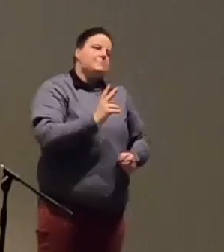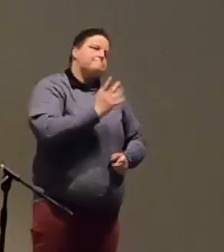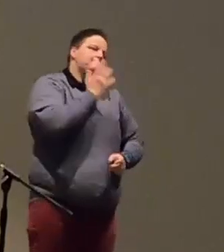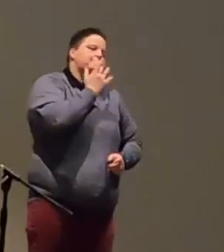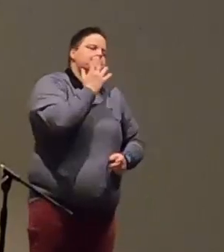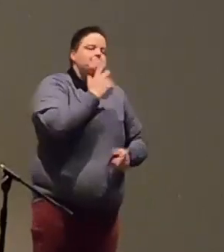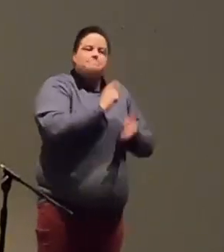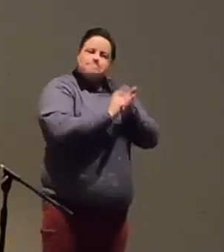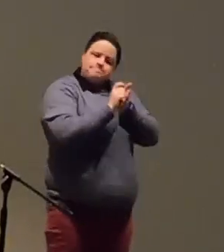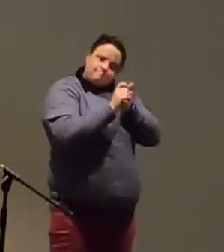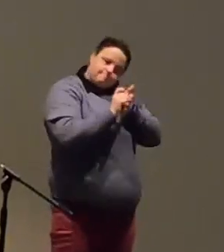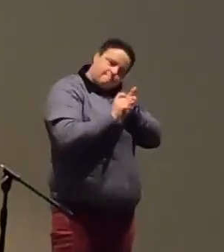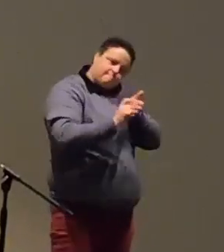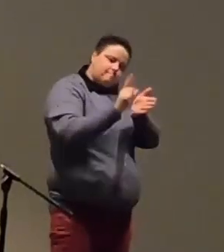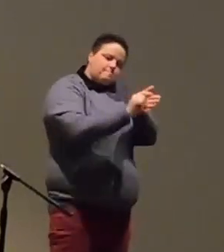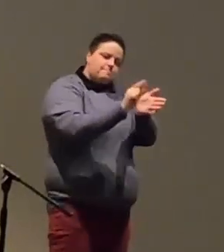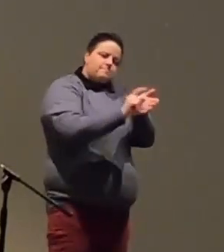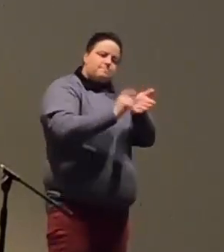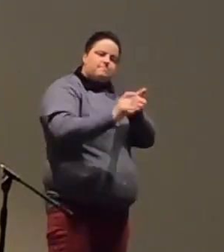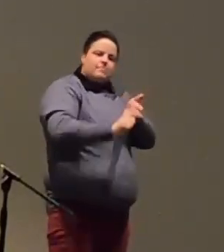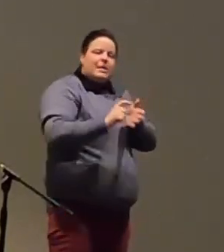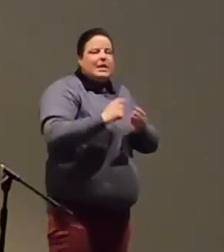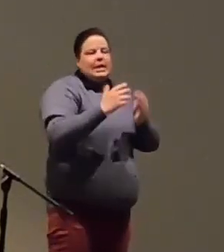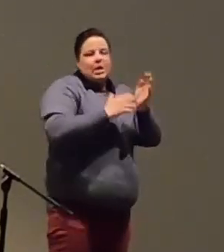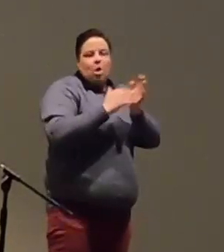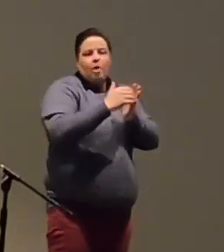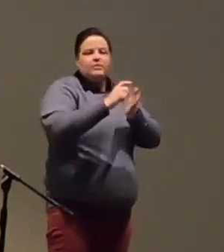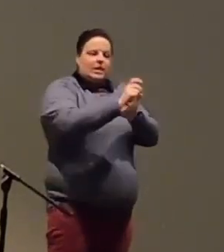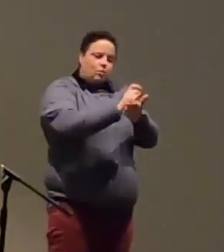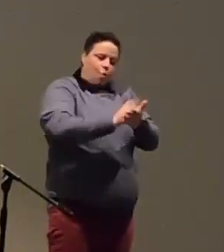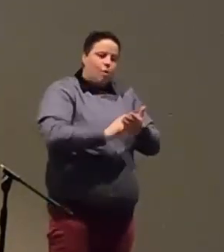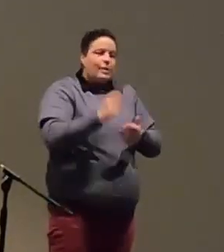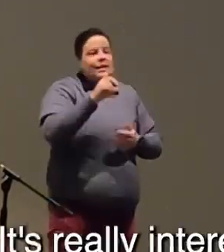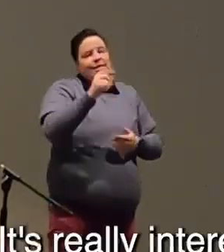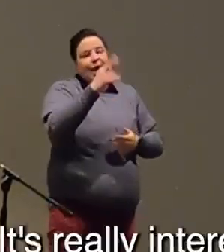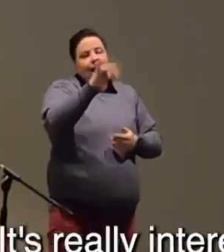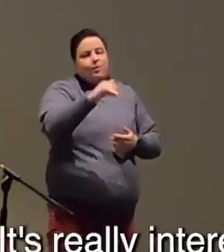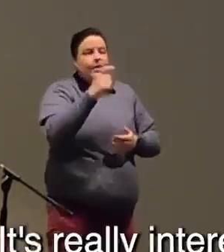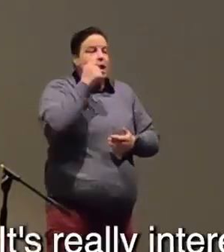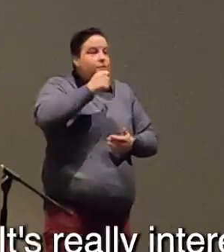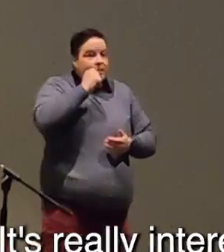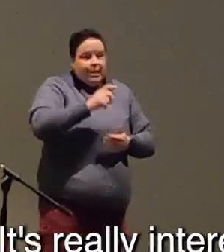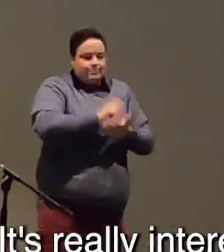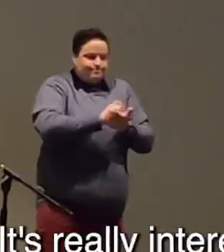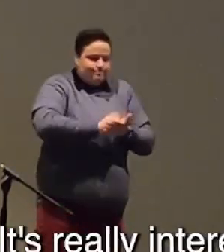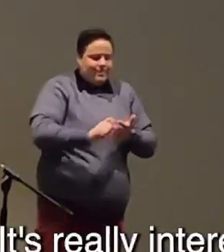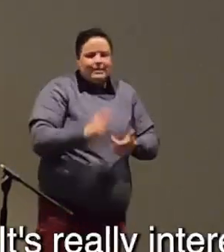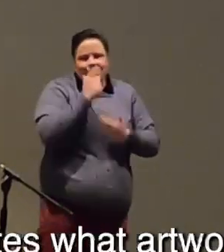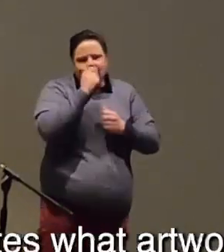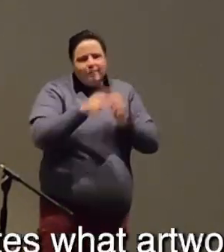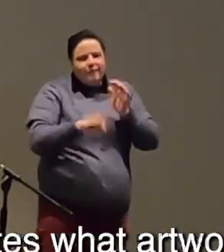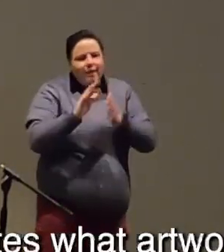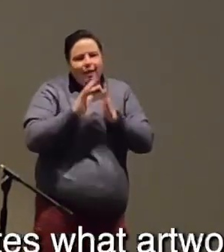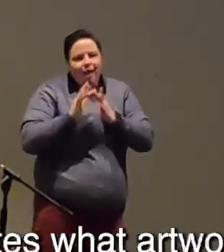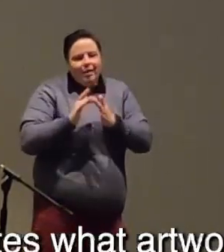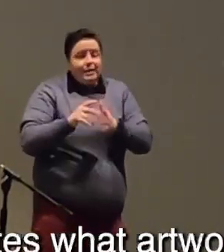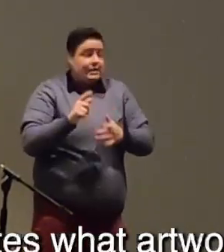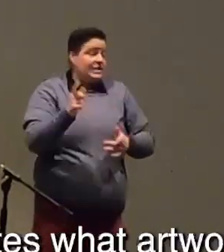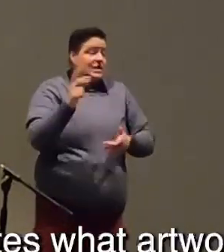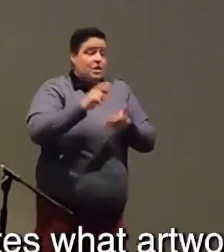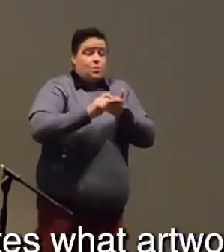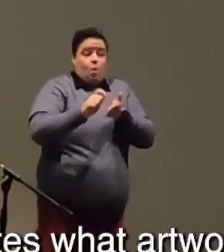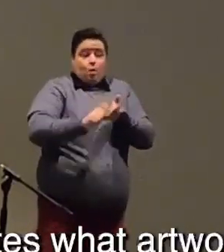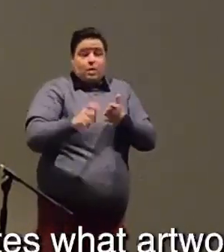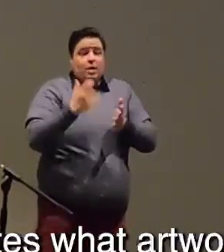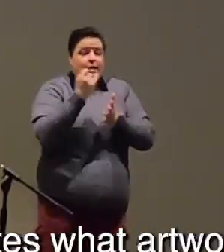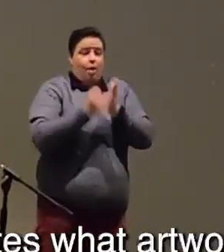avid journalist. He had a diary that he wrote in every day. It's really interesting, you can find it online. He writes